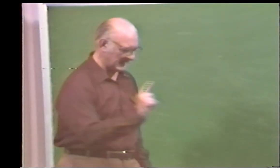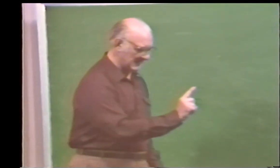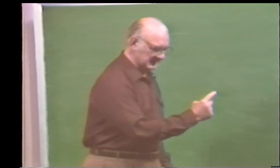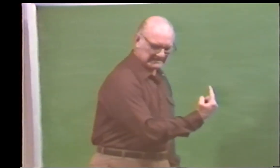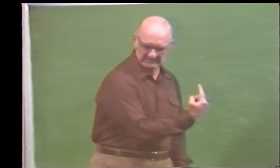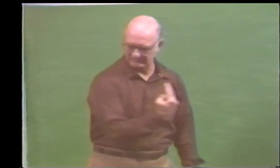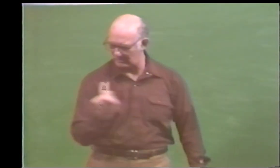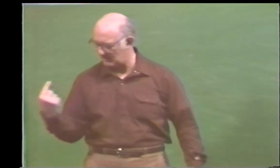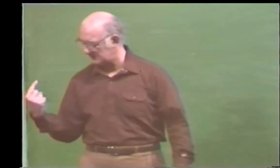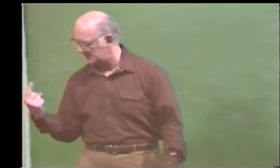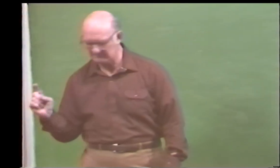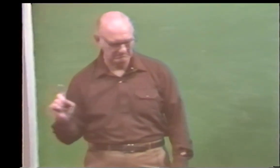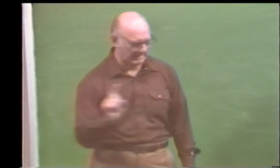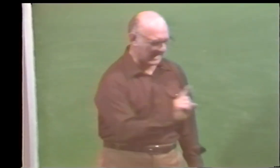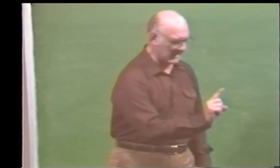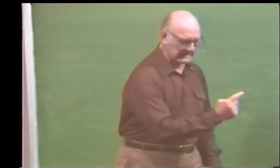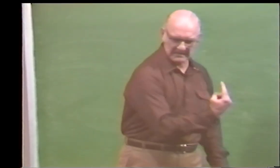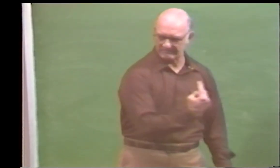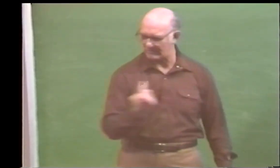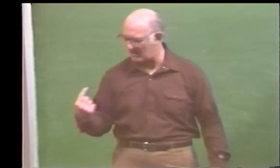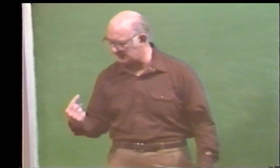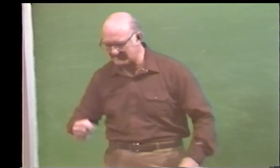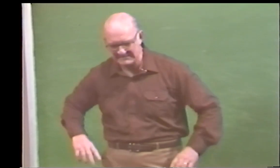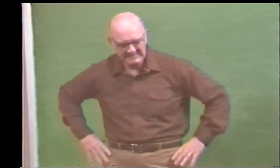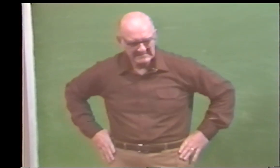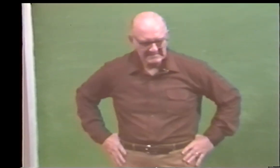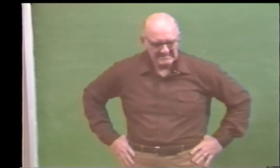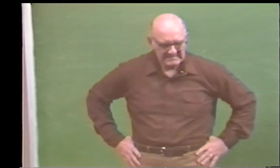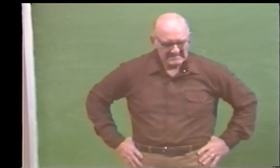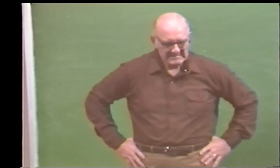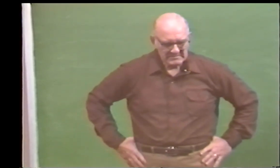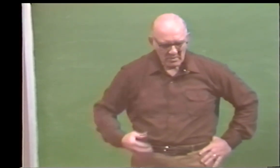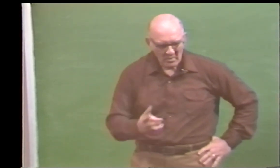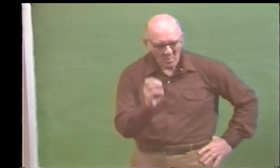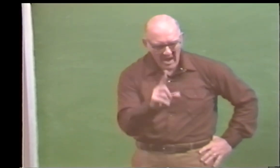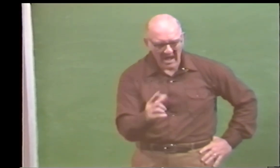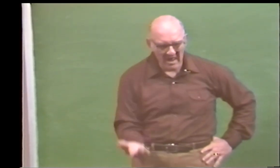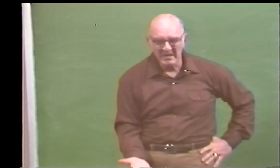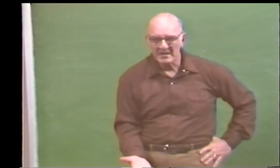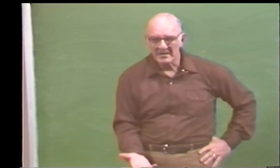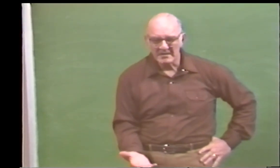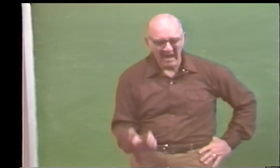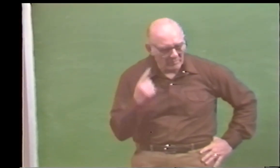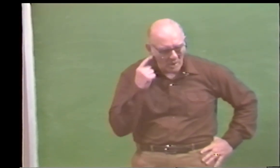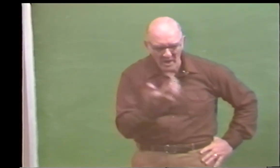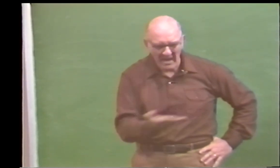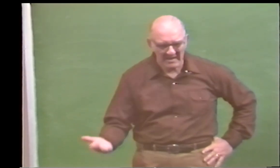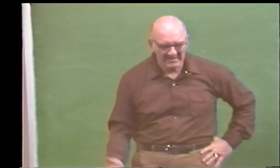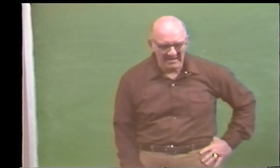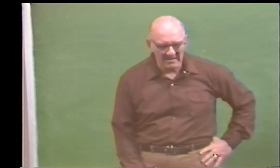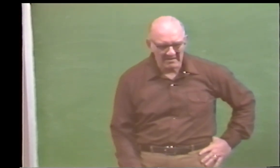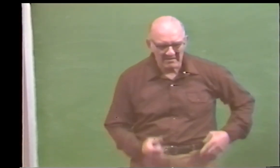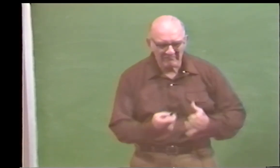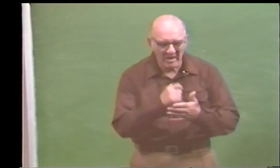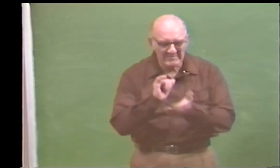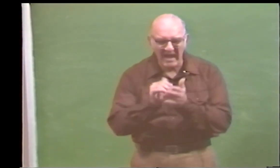Back and forth, back and forth. Well, have you heard anything from that